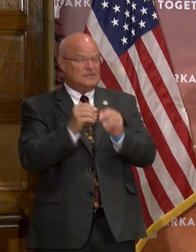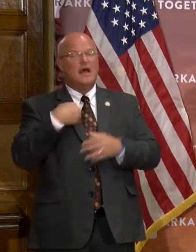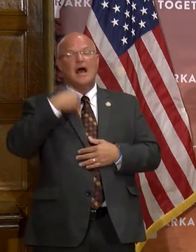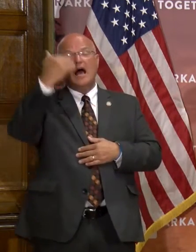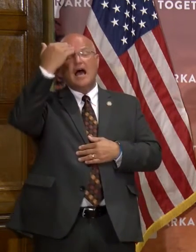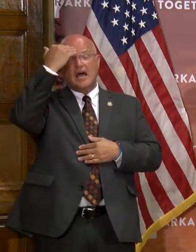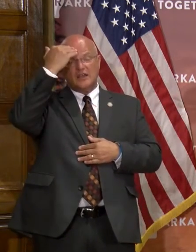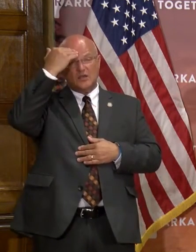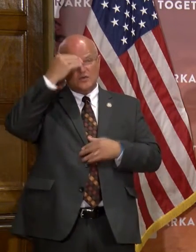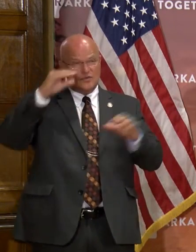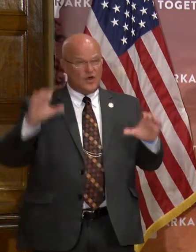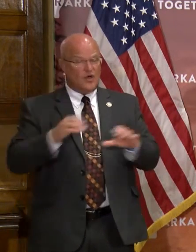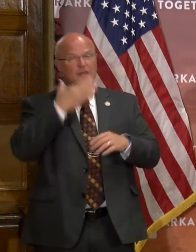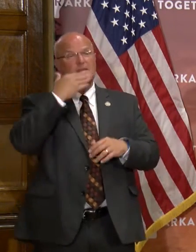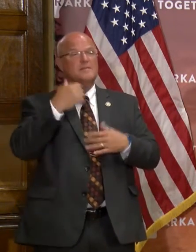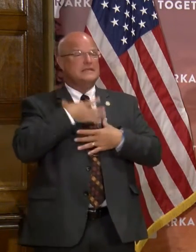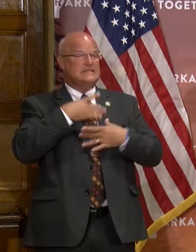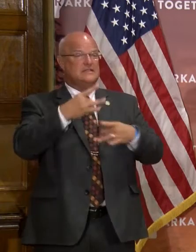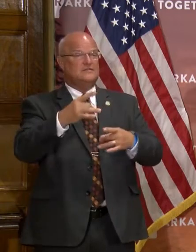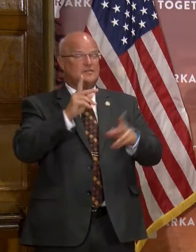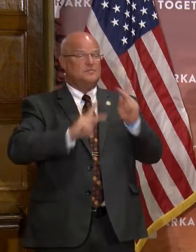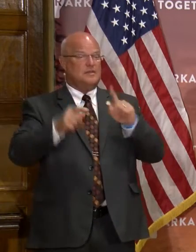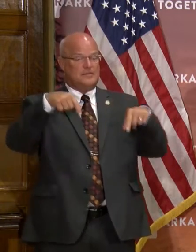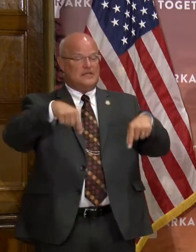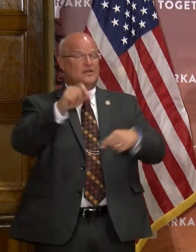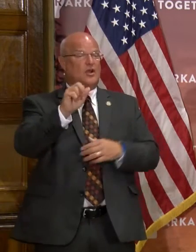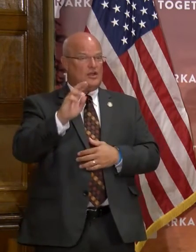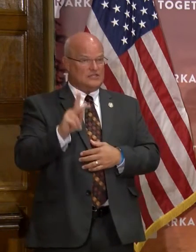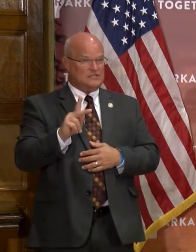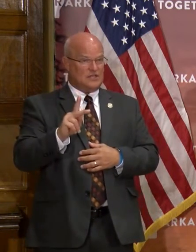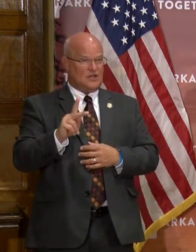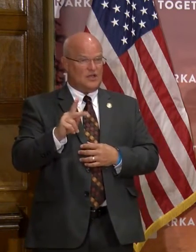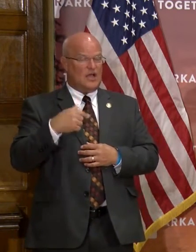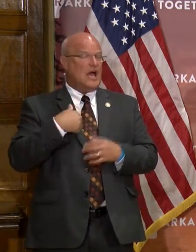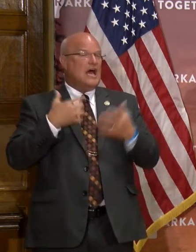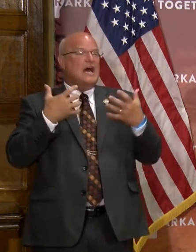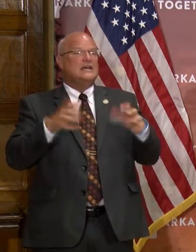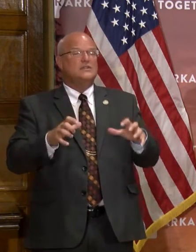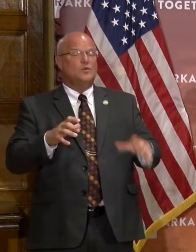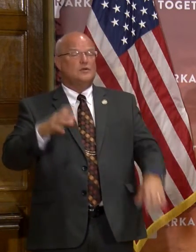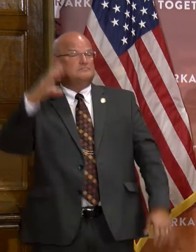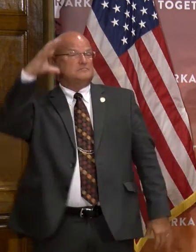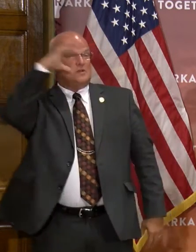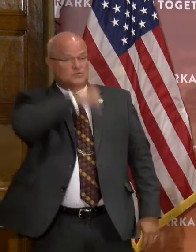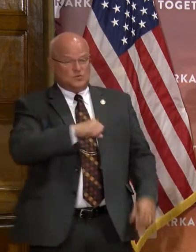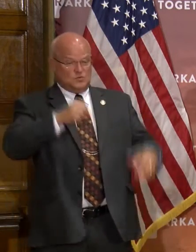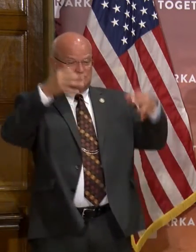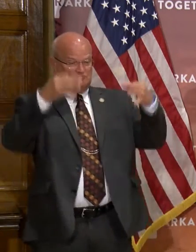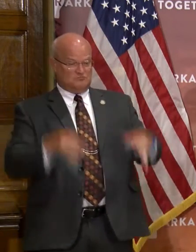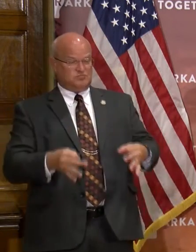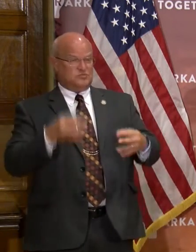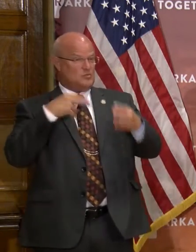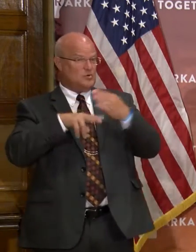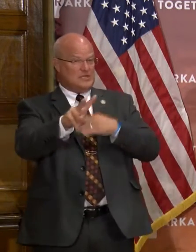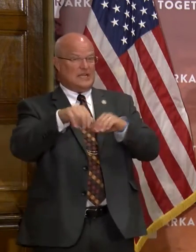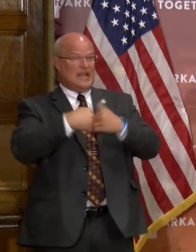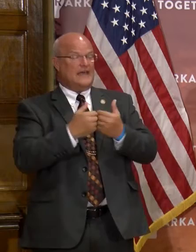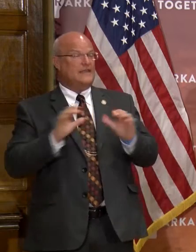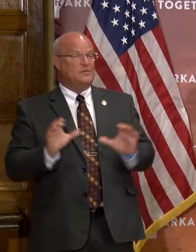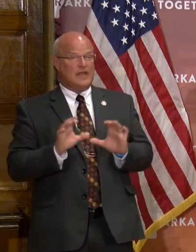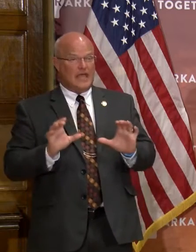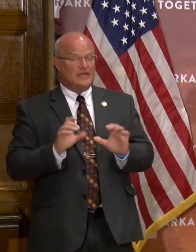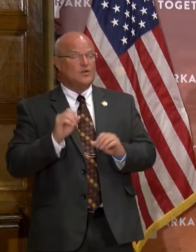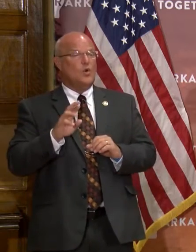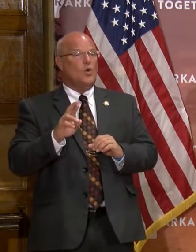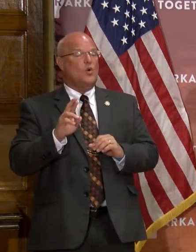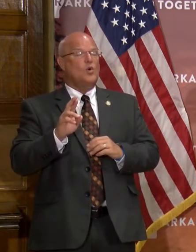that they will always act in the best interest of Arkansans. I just don't want to be presumptuous as to predicting how they would act